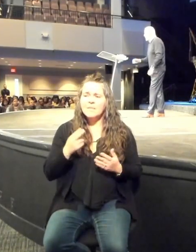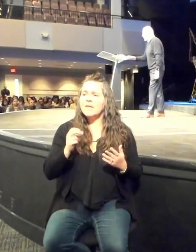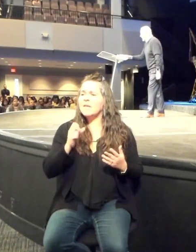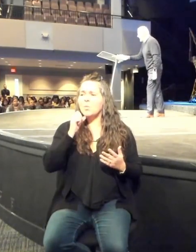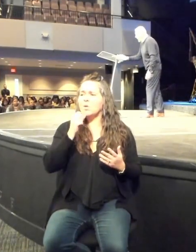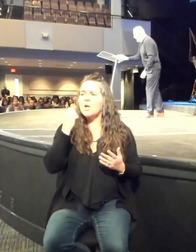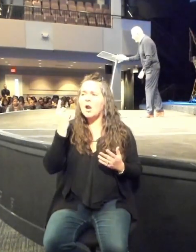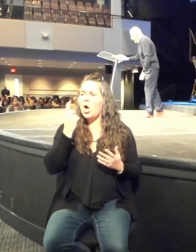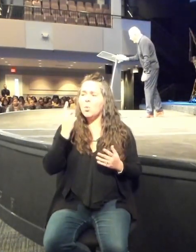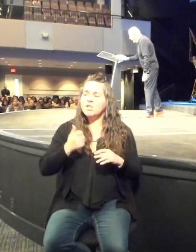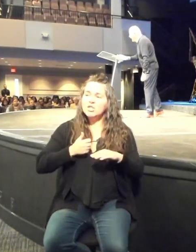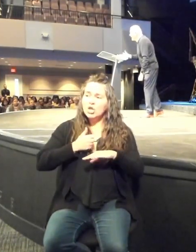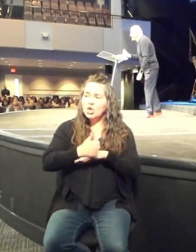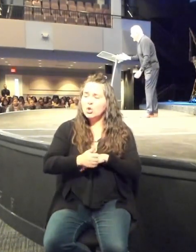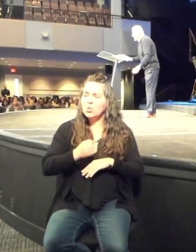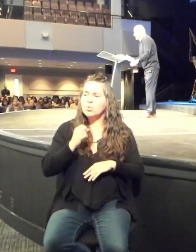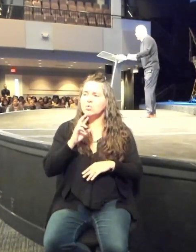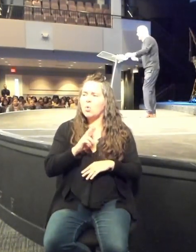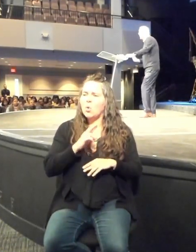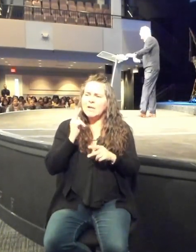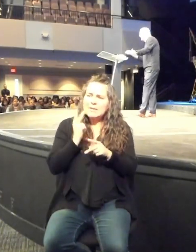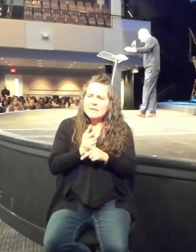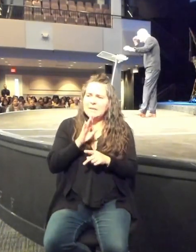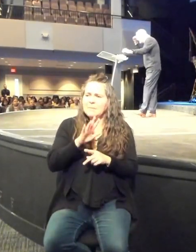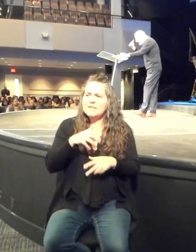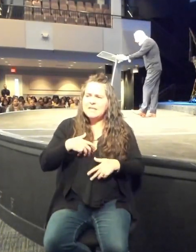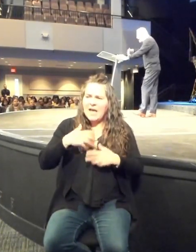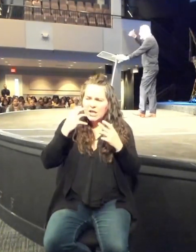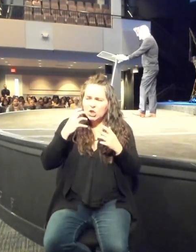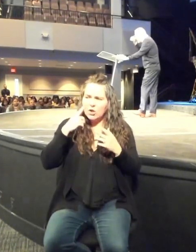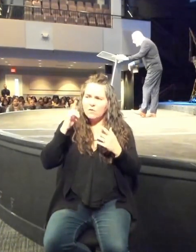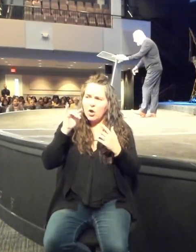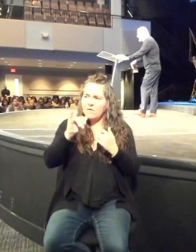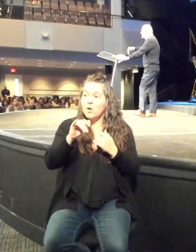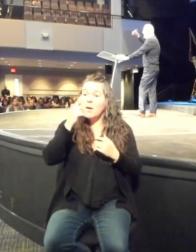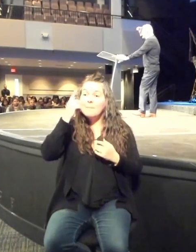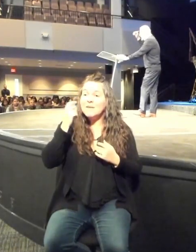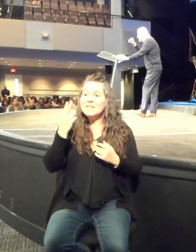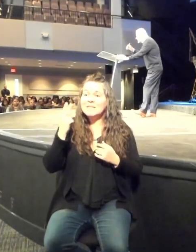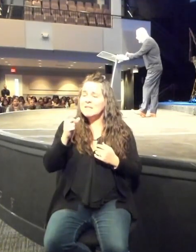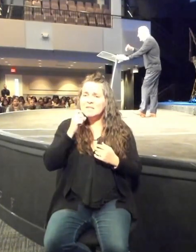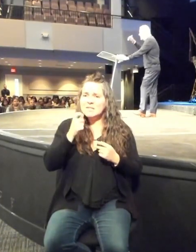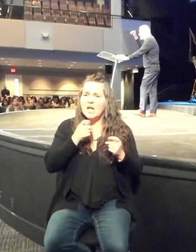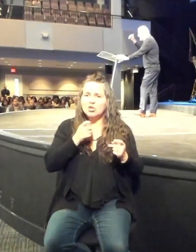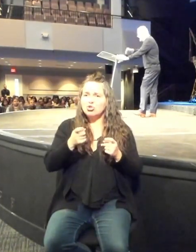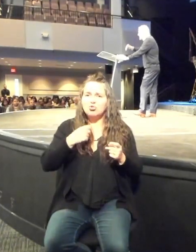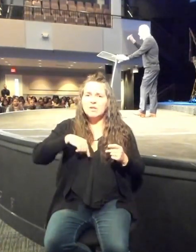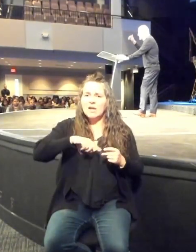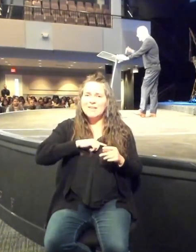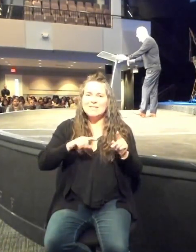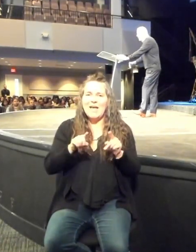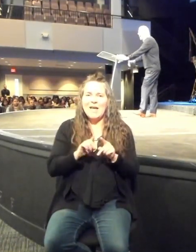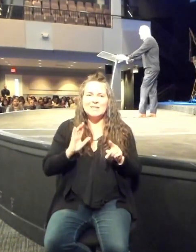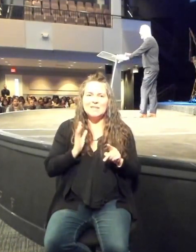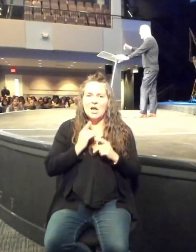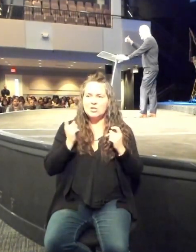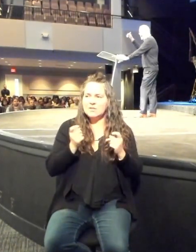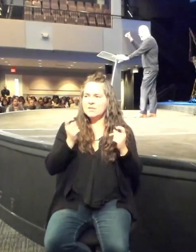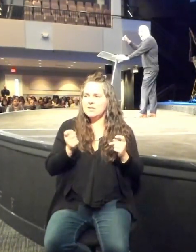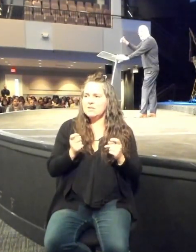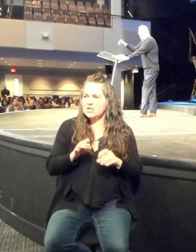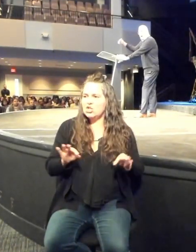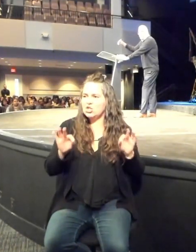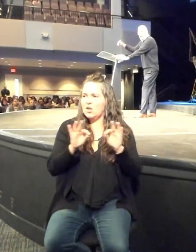He will not always accuse, nor will he harbor his anger forever. For he does not treat us as our sins deserve. Anybody